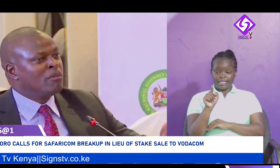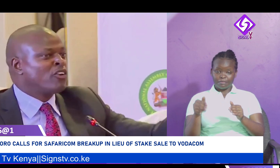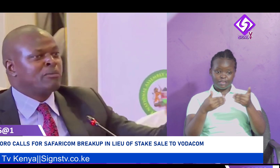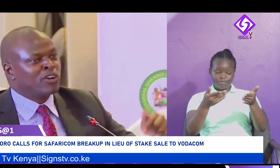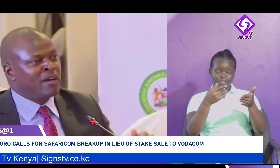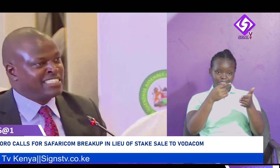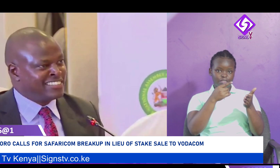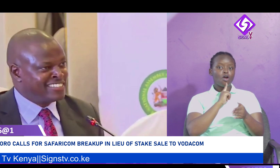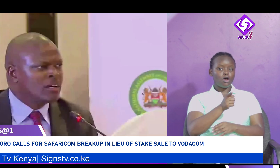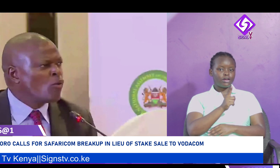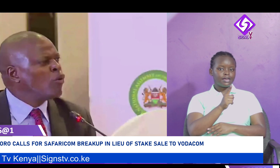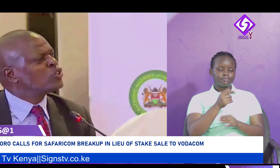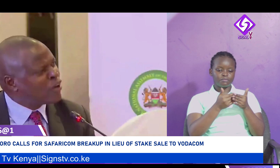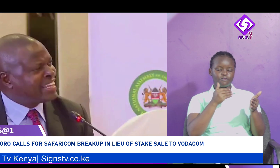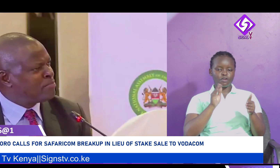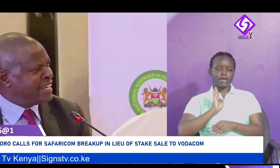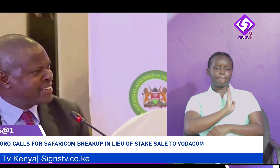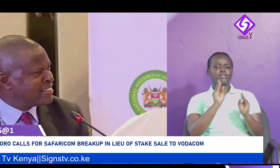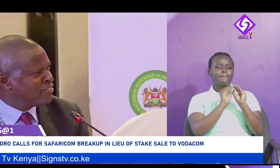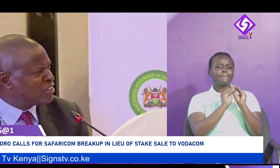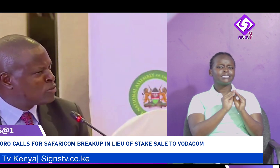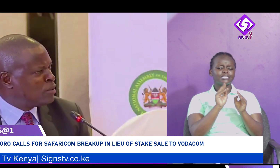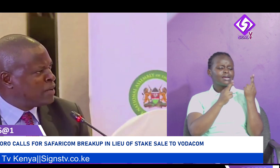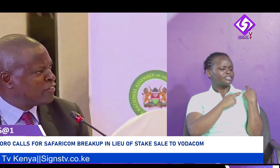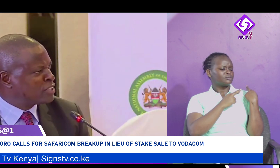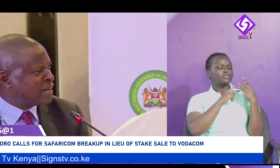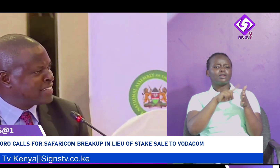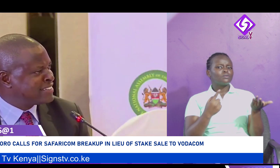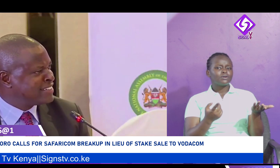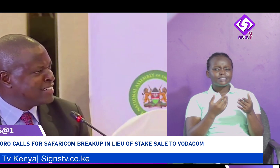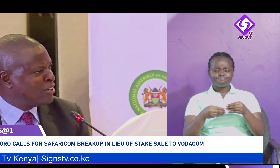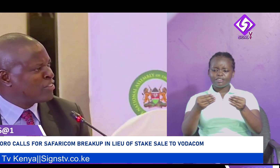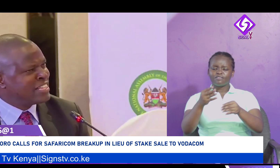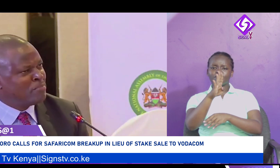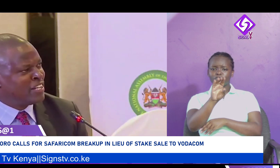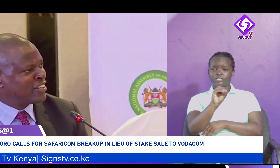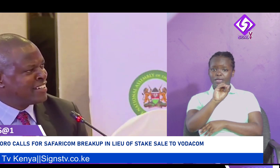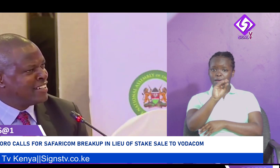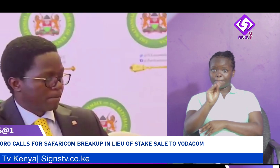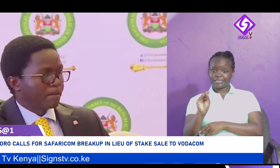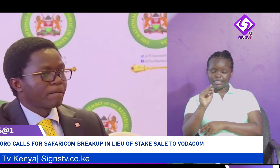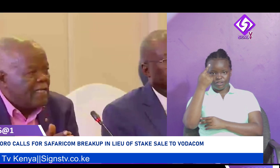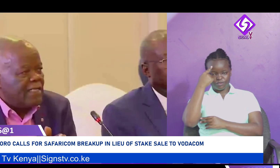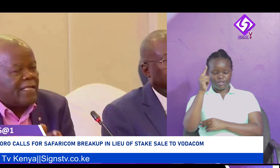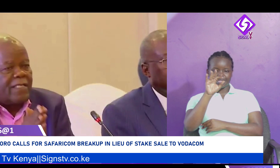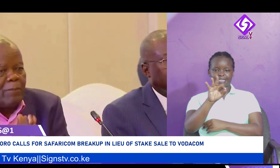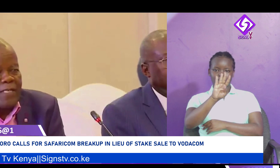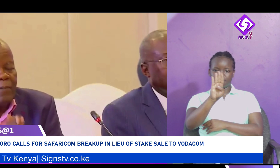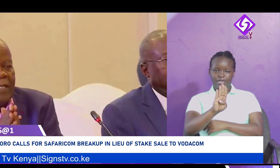before the board met. What role are they playing for them to be paid 40% of the 3 billion? The due diligence must be